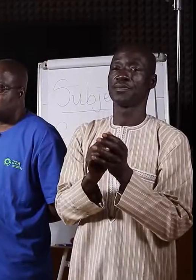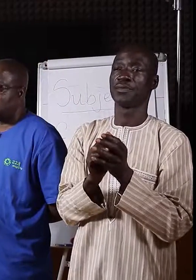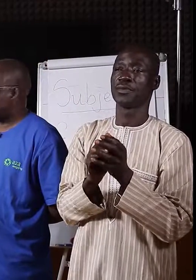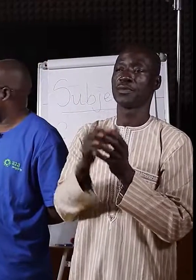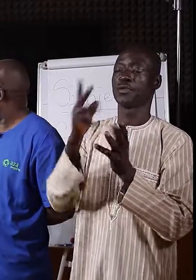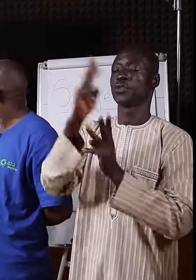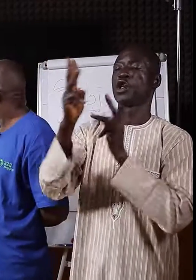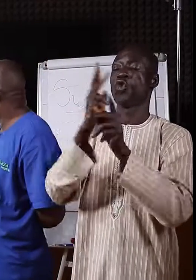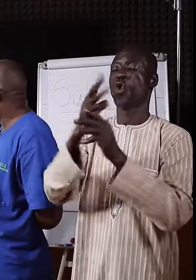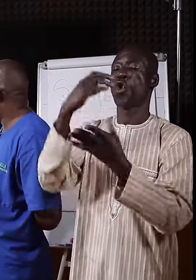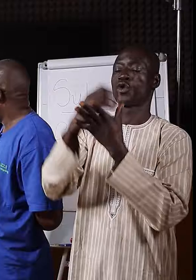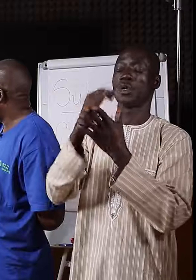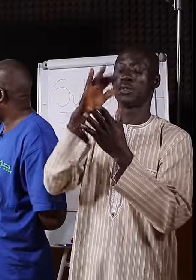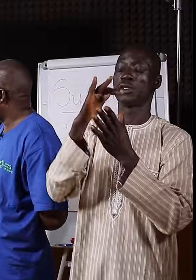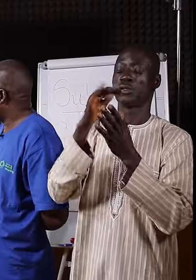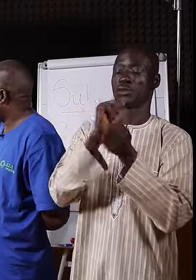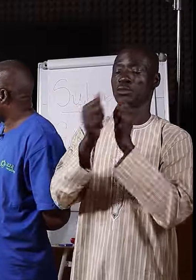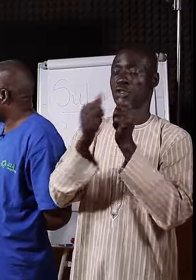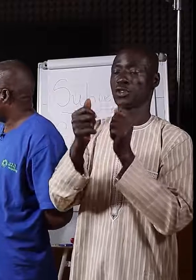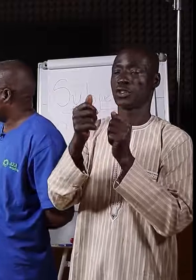in 2018.